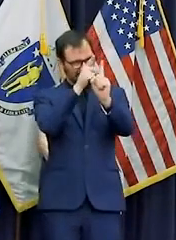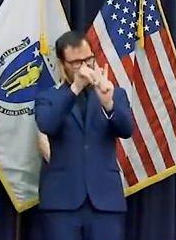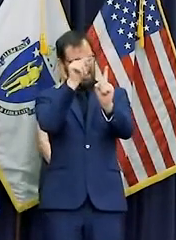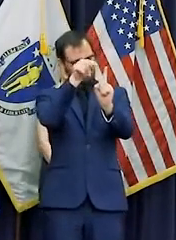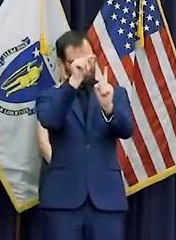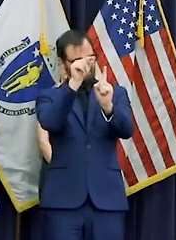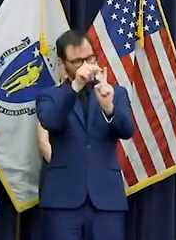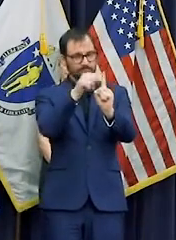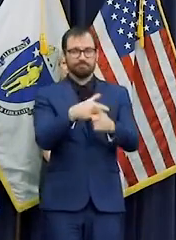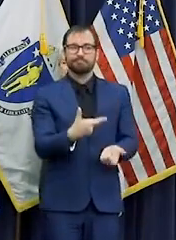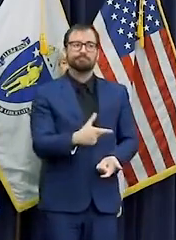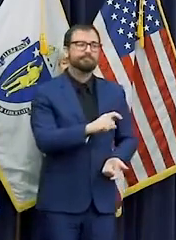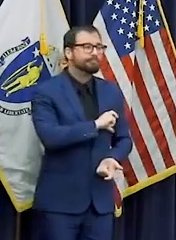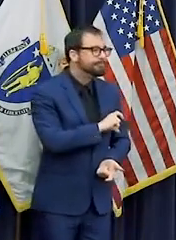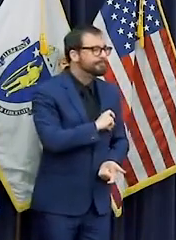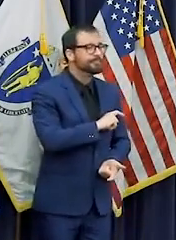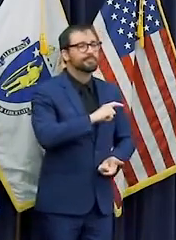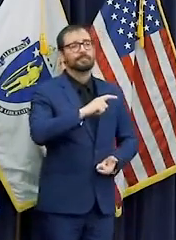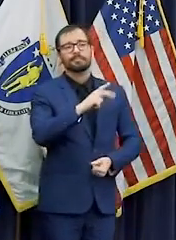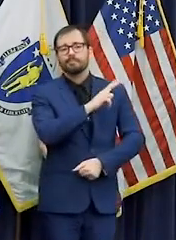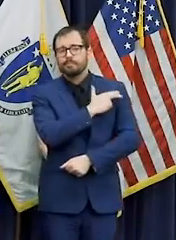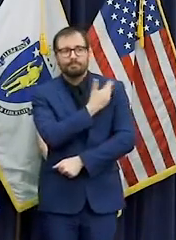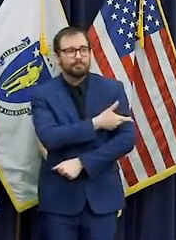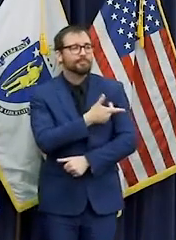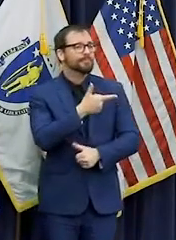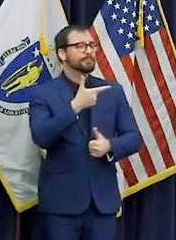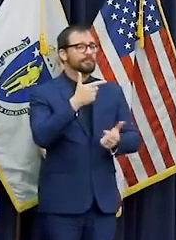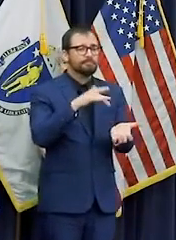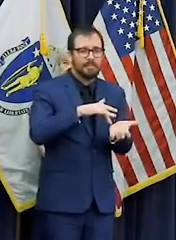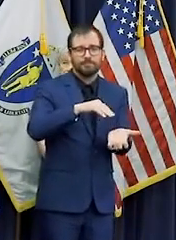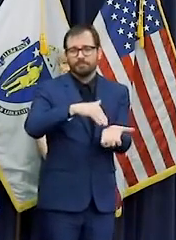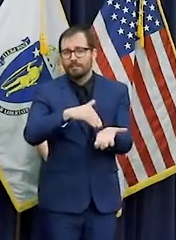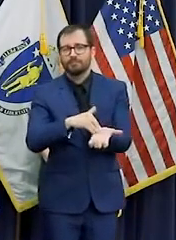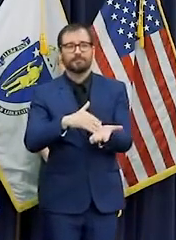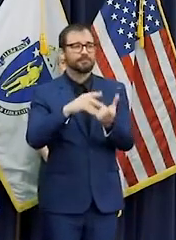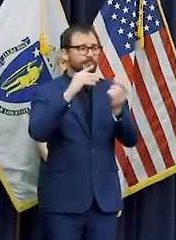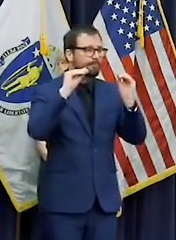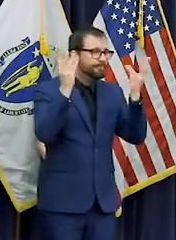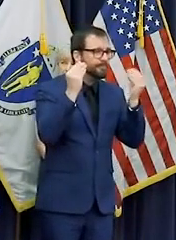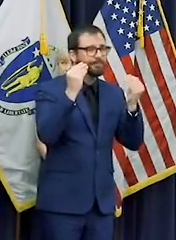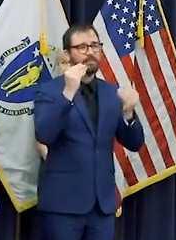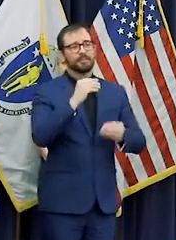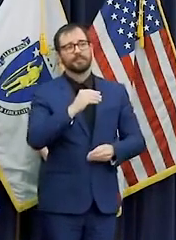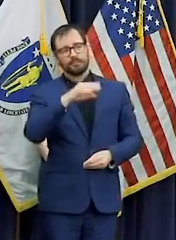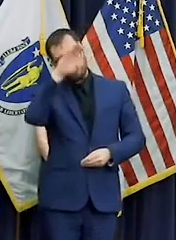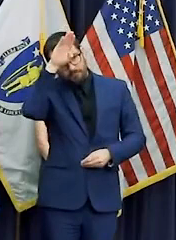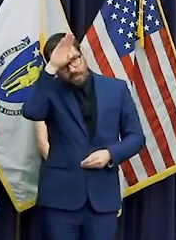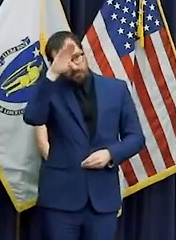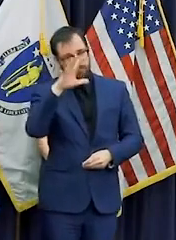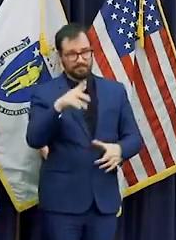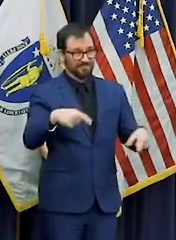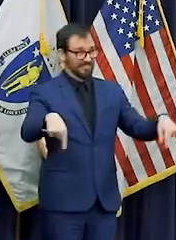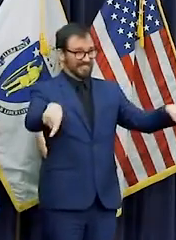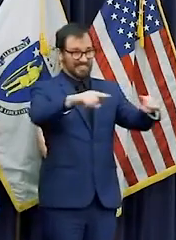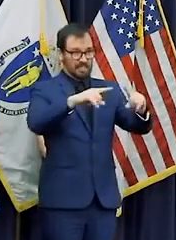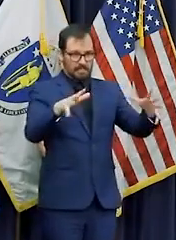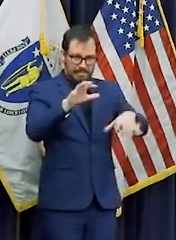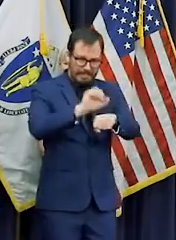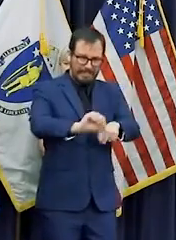essential to our success in battling this disease, need us all to do everything we can to reduce the spread.